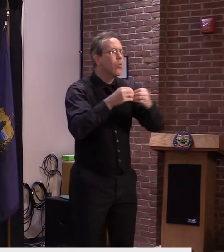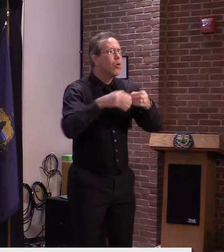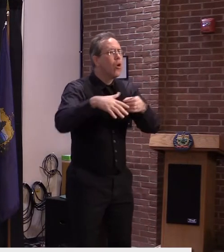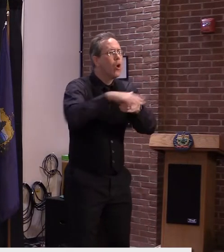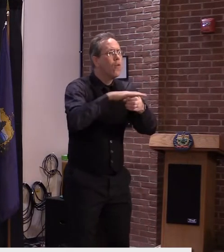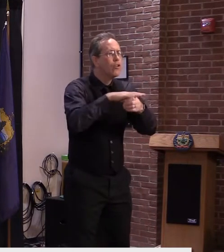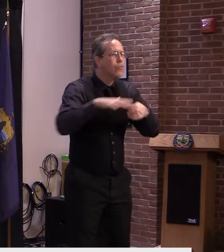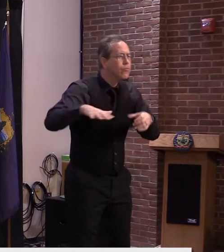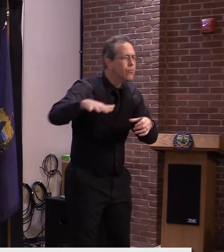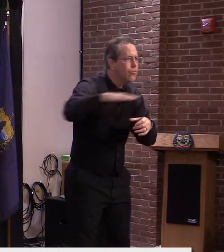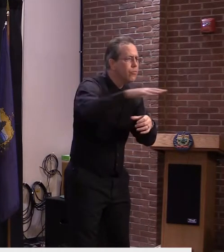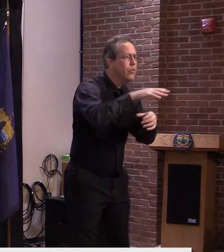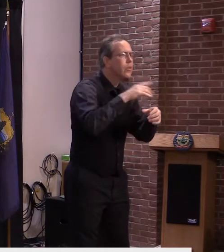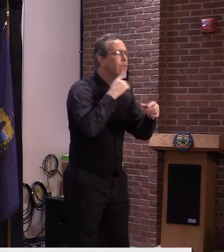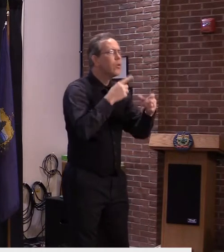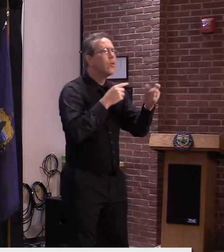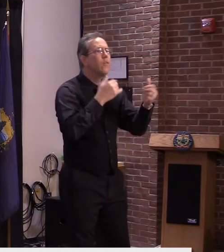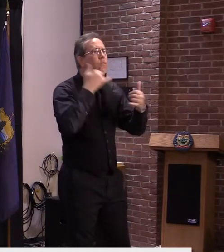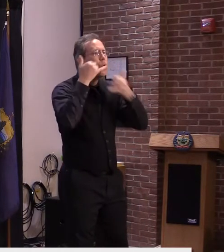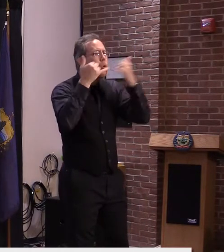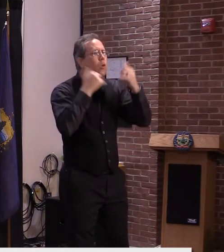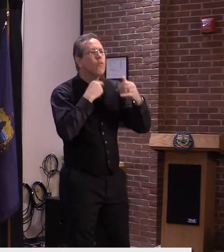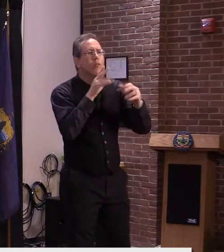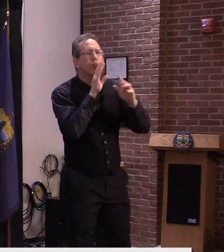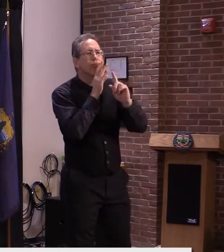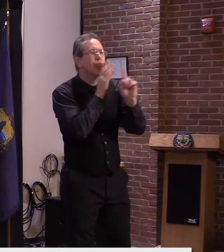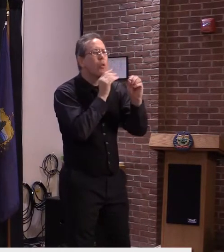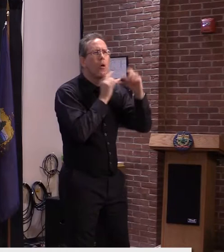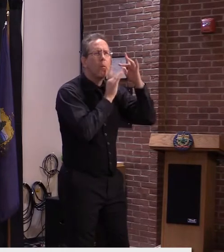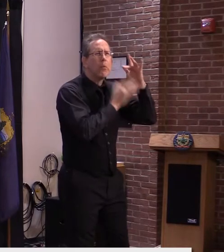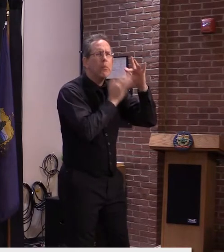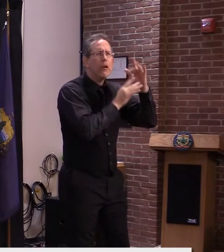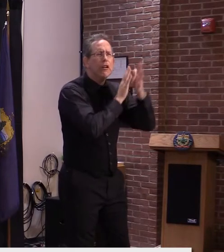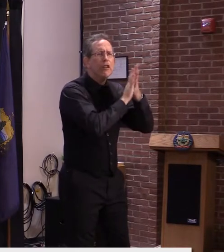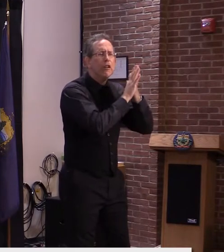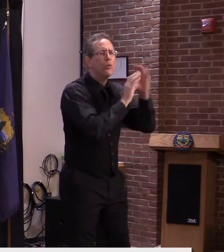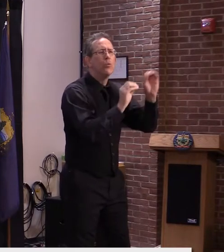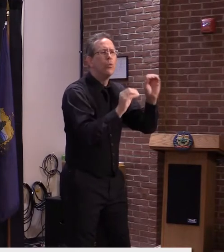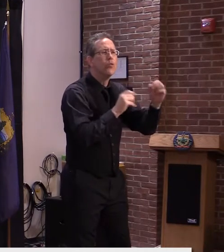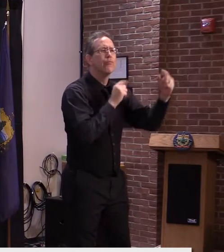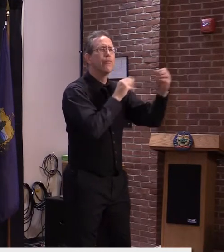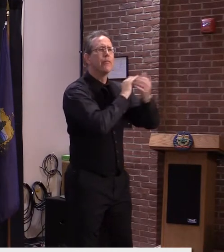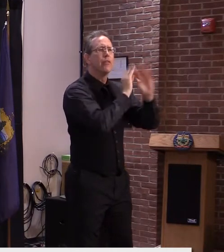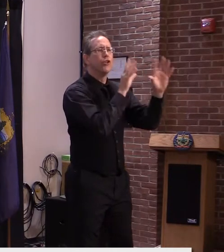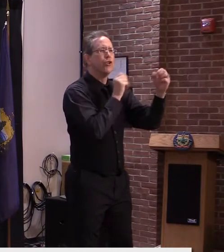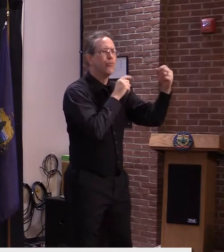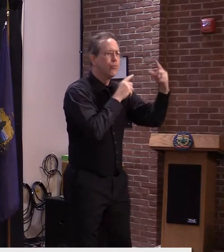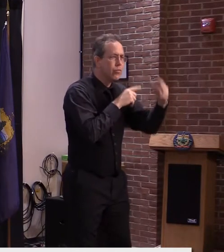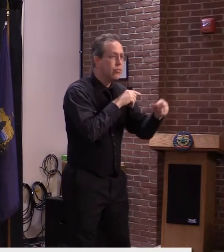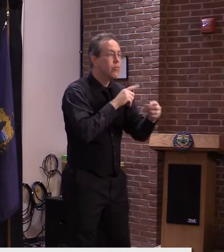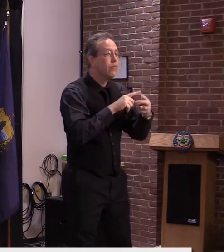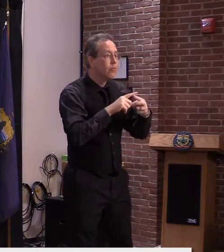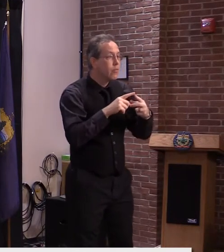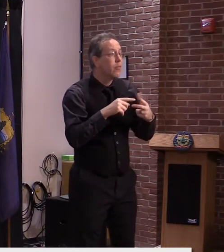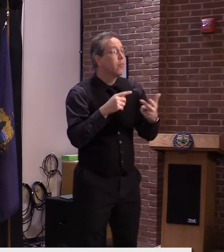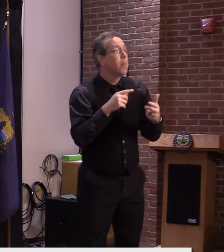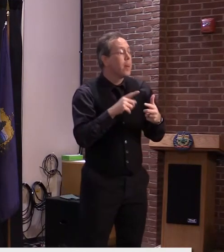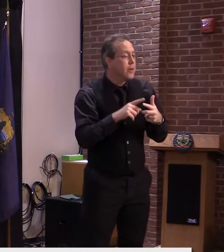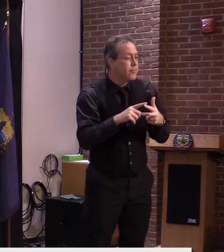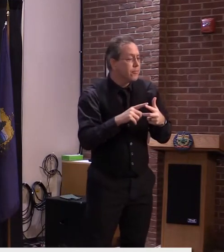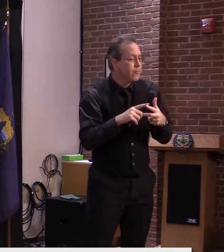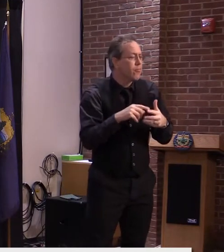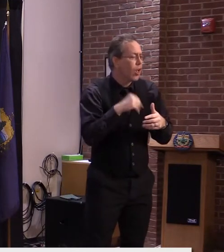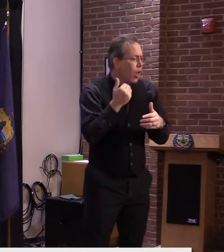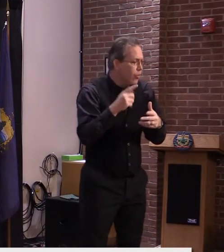along targeted corridors in Vermont from one or more of the three nationwide carriers. And the second is to